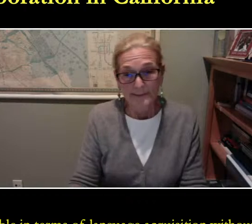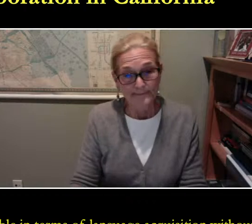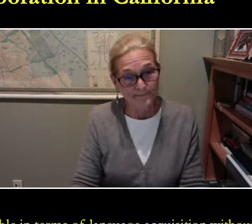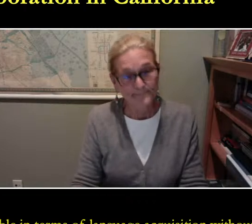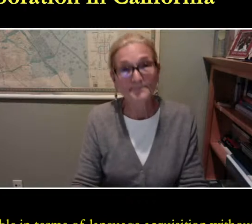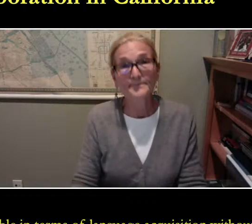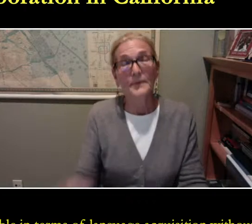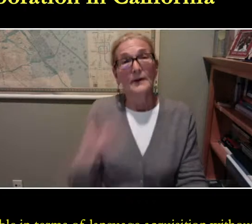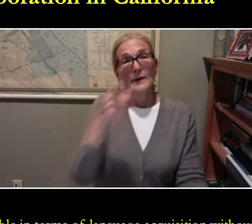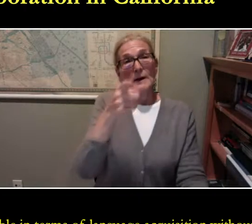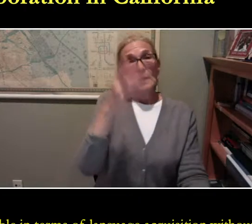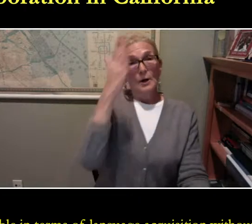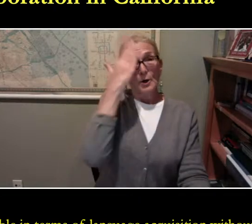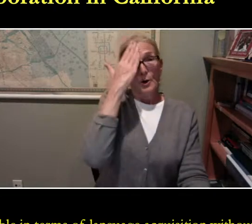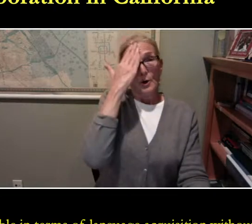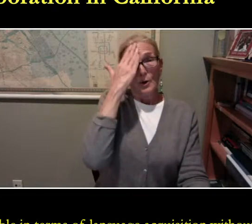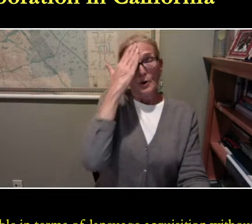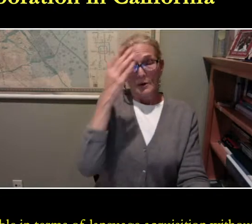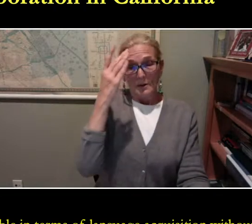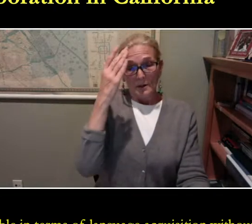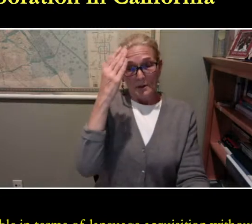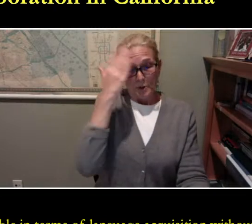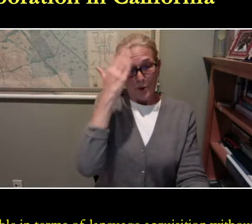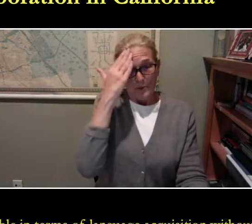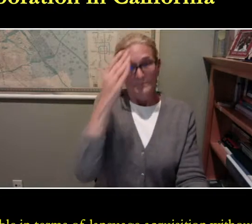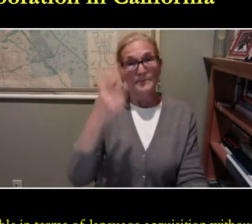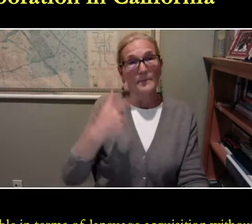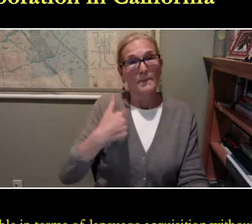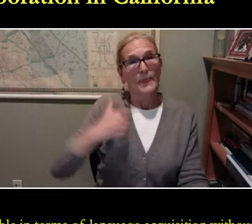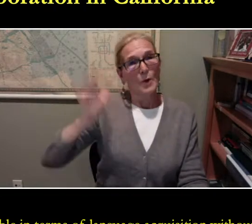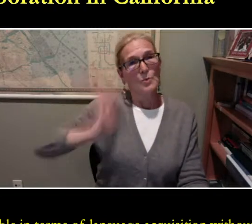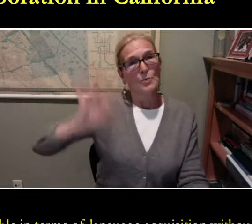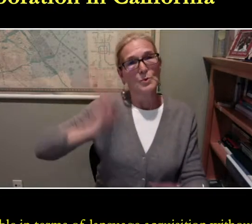It's really tricky. I think it's a tricky question.